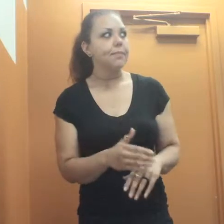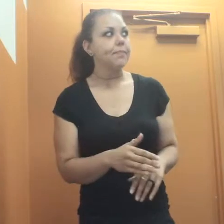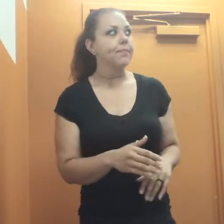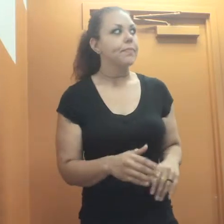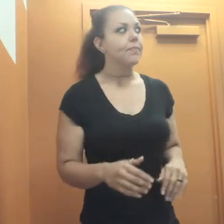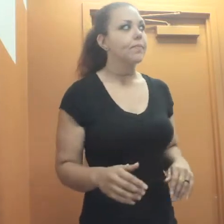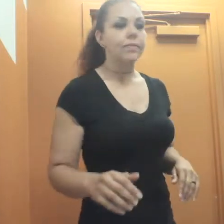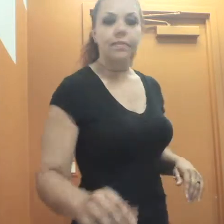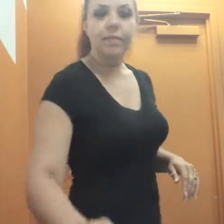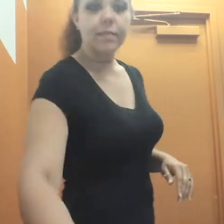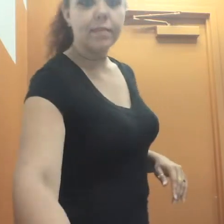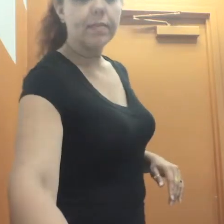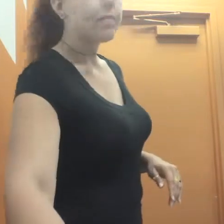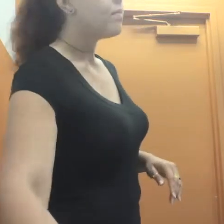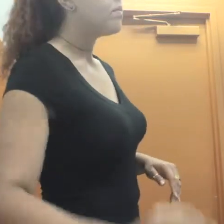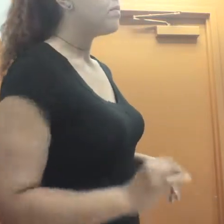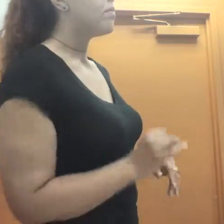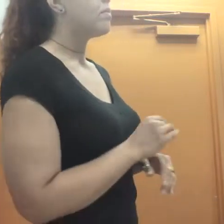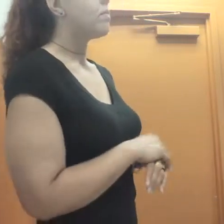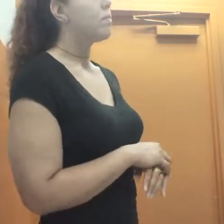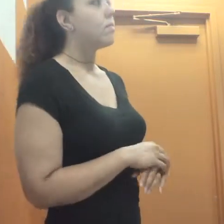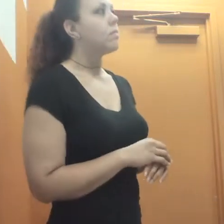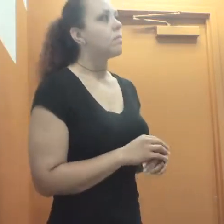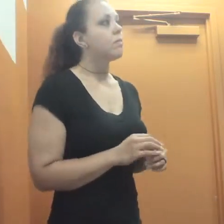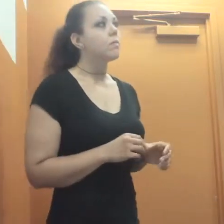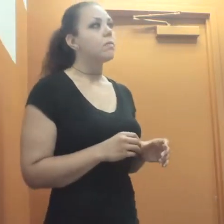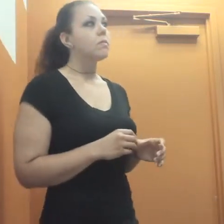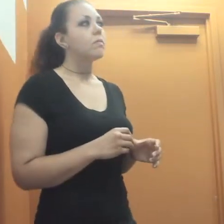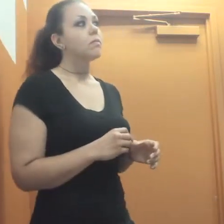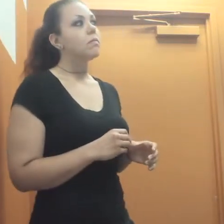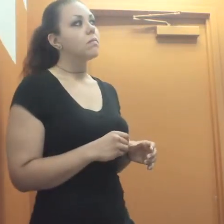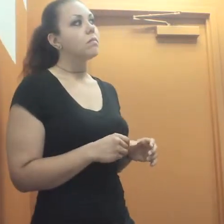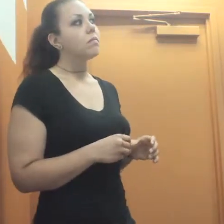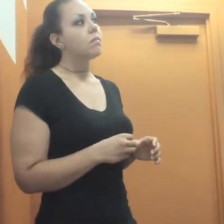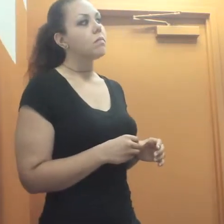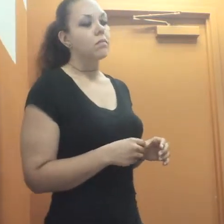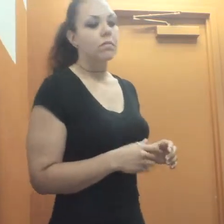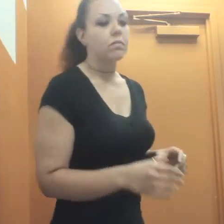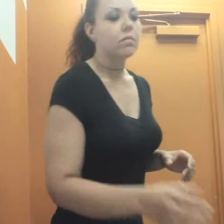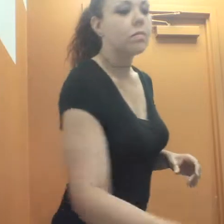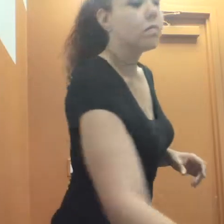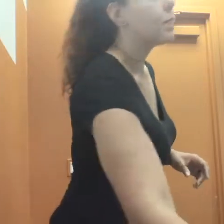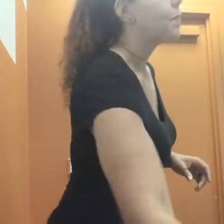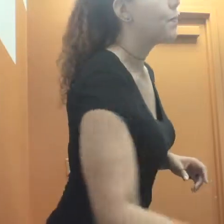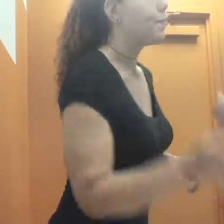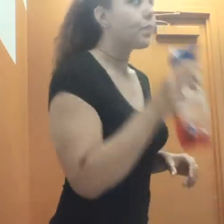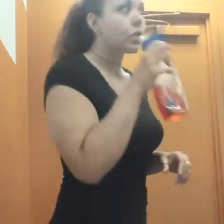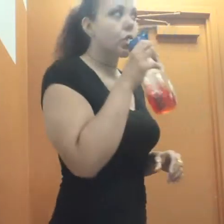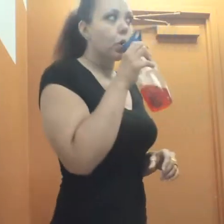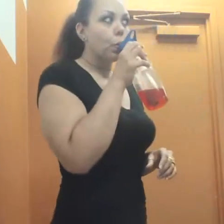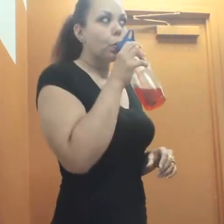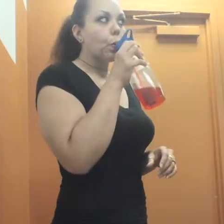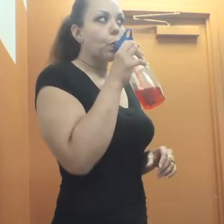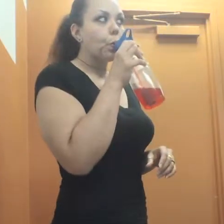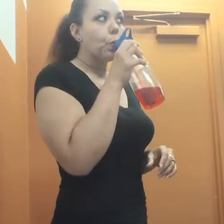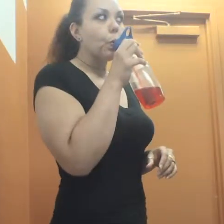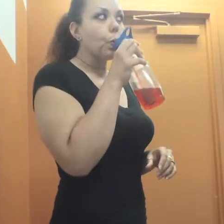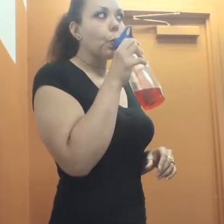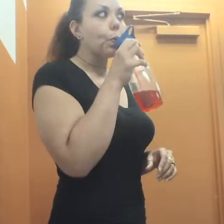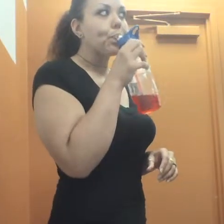I'm just pausing you for a second. Leave your stuff running. I'm going to turn it right back on. Remember that when you're doing anatomy physically, you're going to take it out of your body.